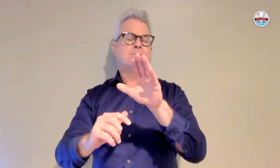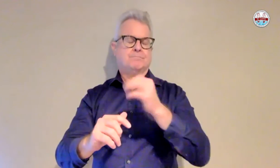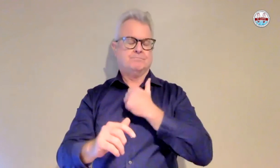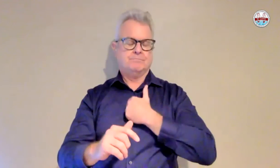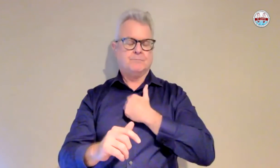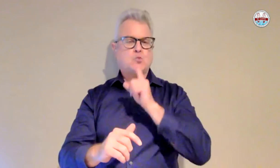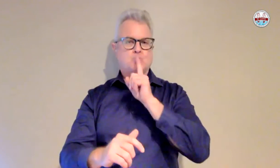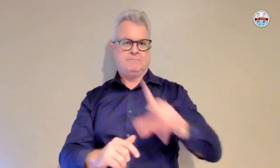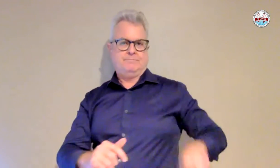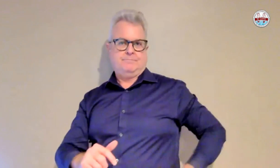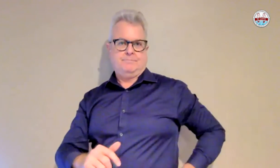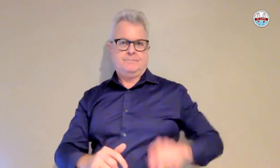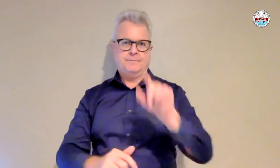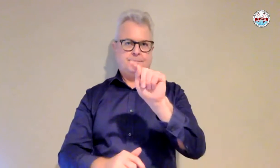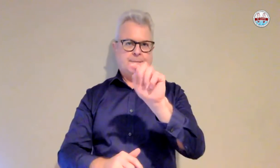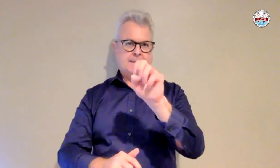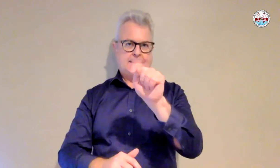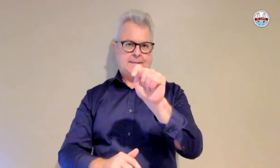by text or email.